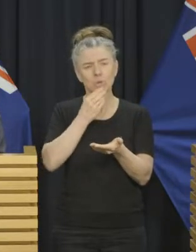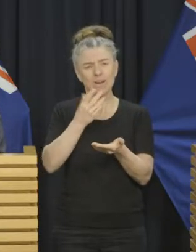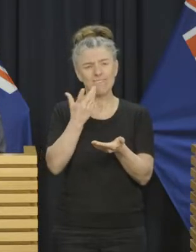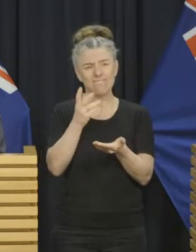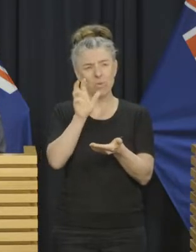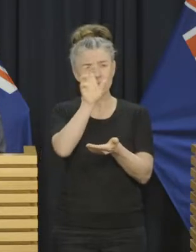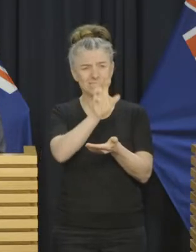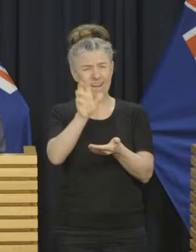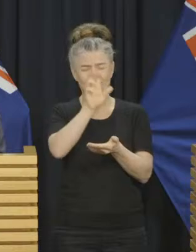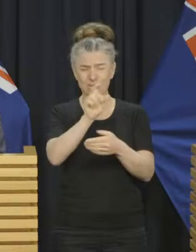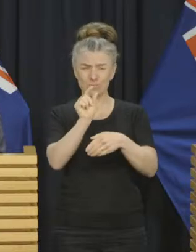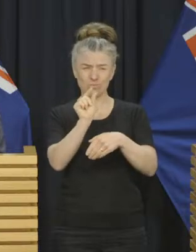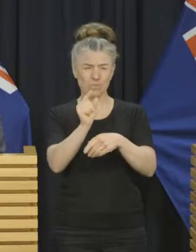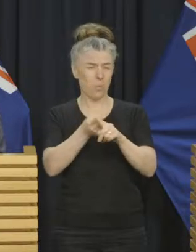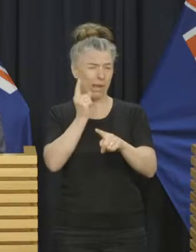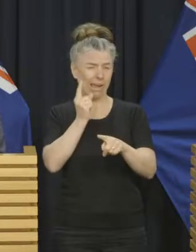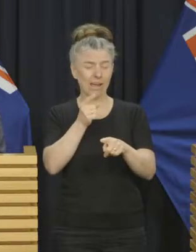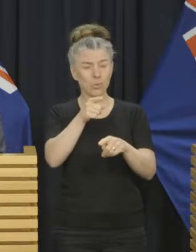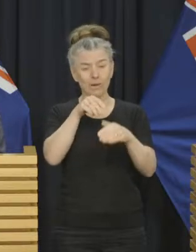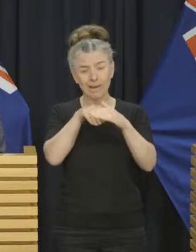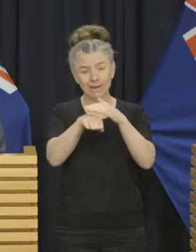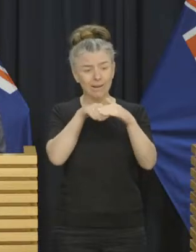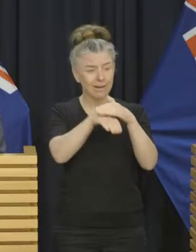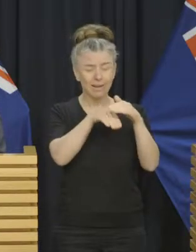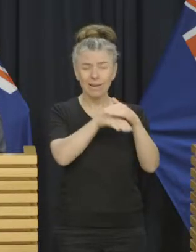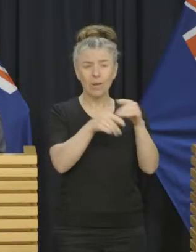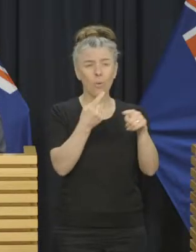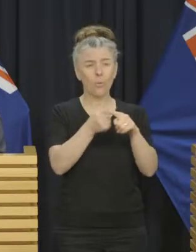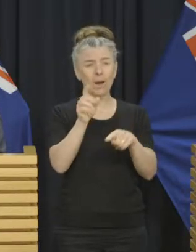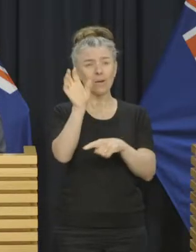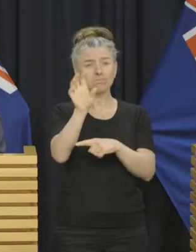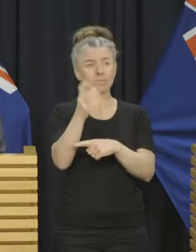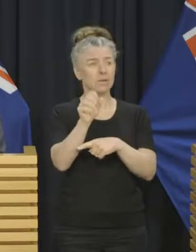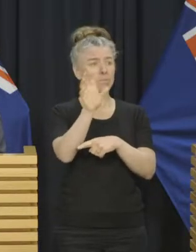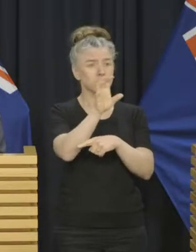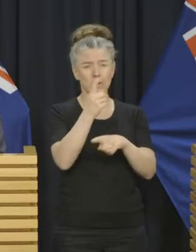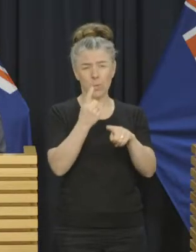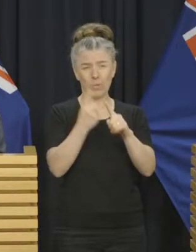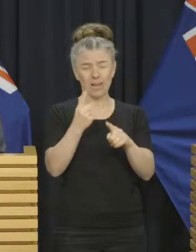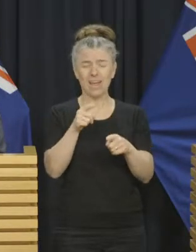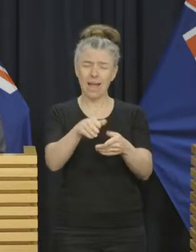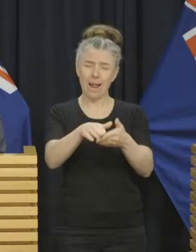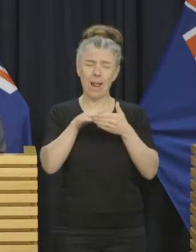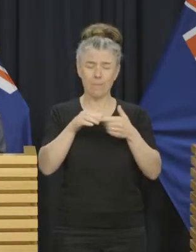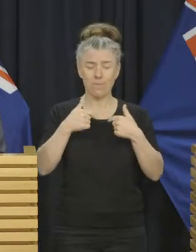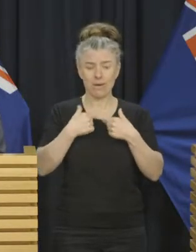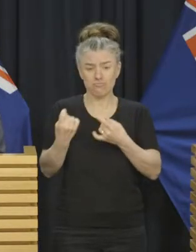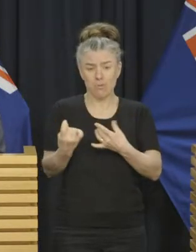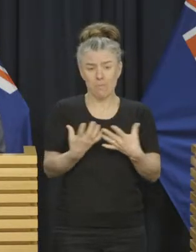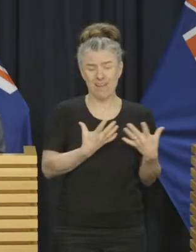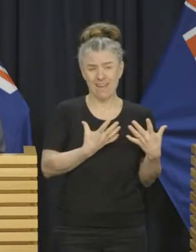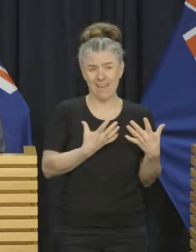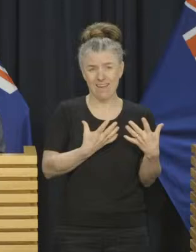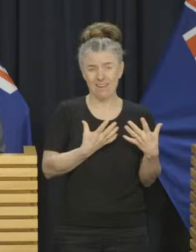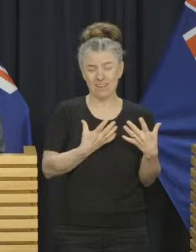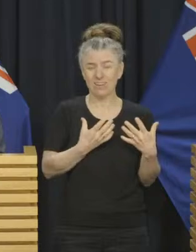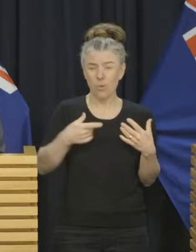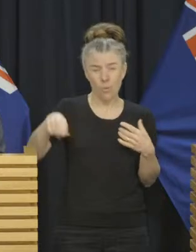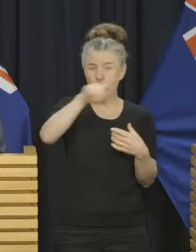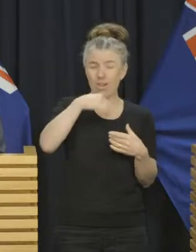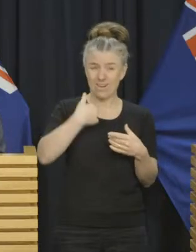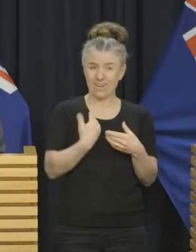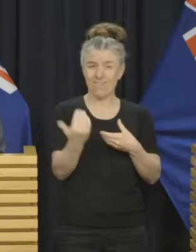only takes a few seconds each time you enter a premise, and that will be very helpful with our preparation, which we must all be a part